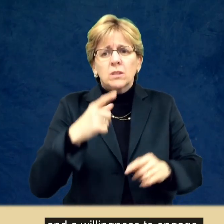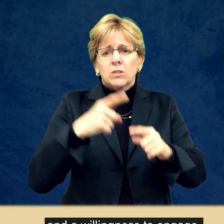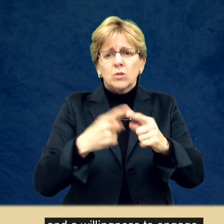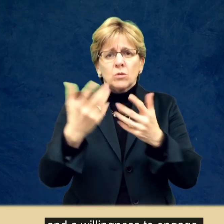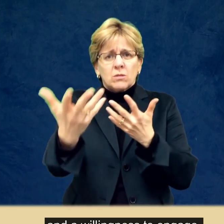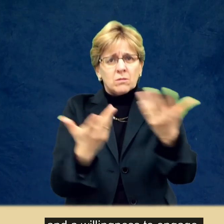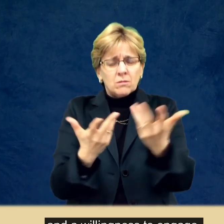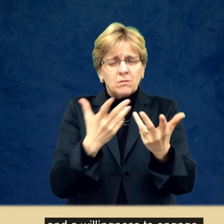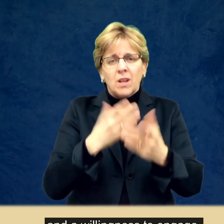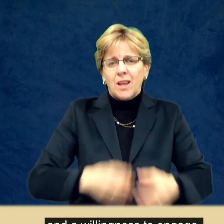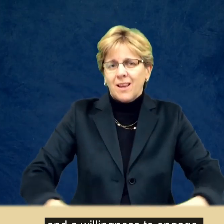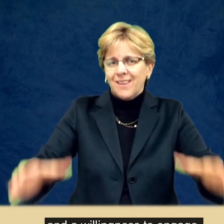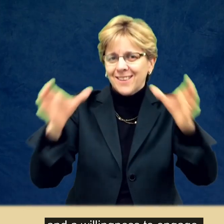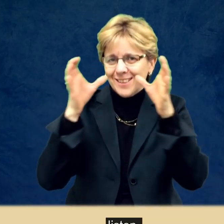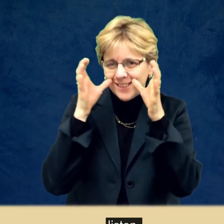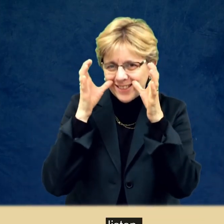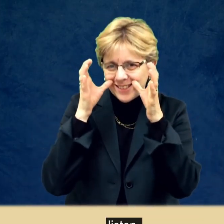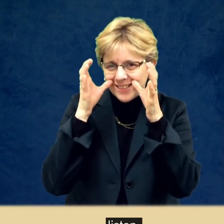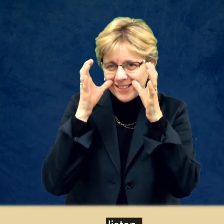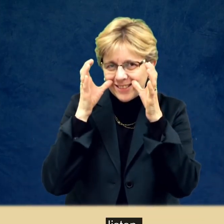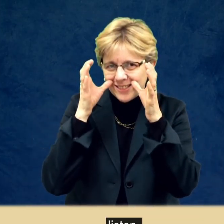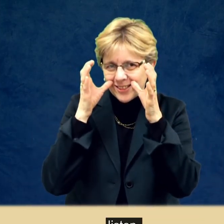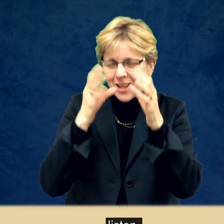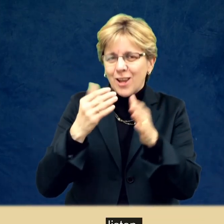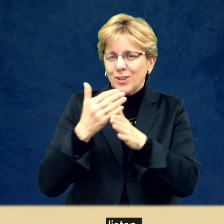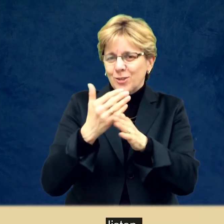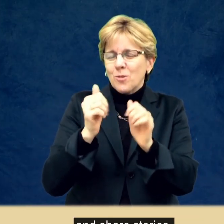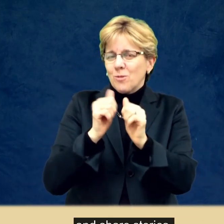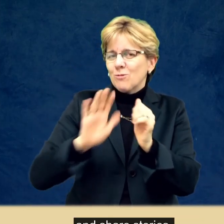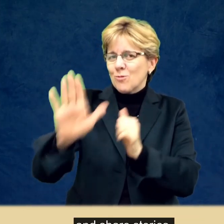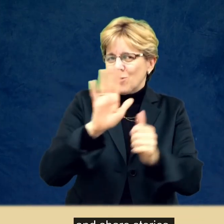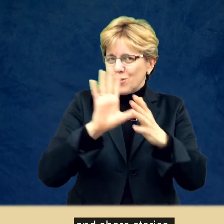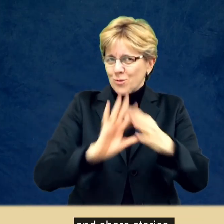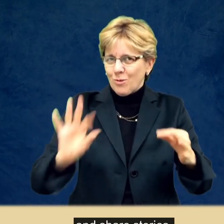to engage, listen, and share stories.